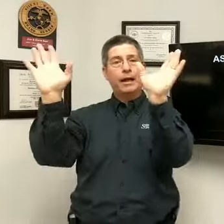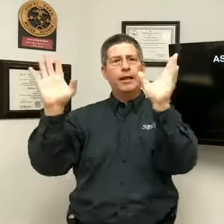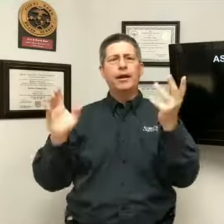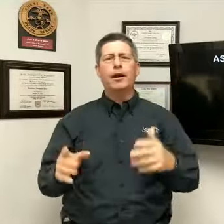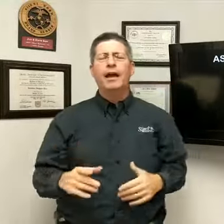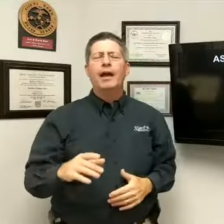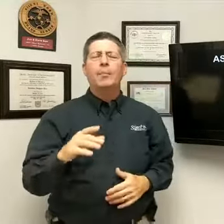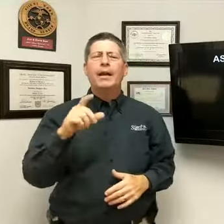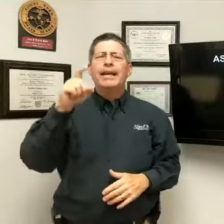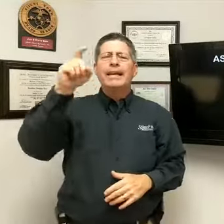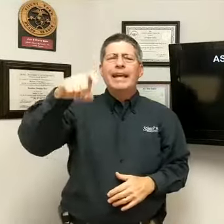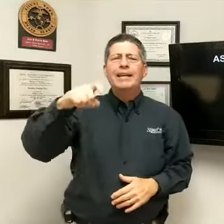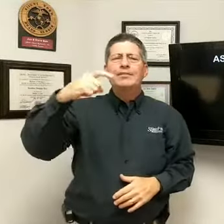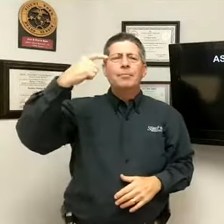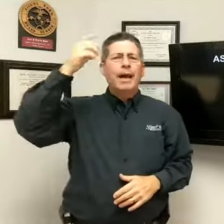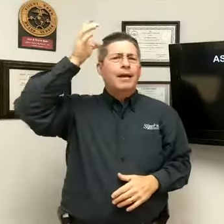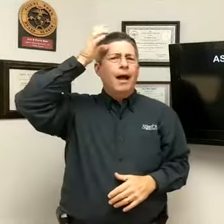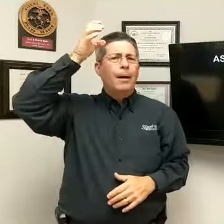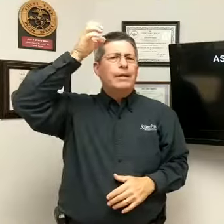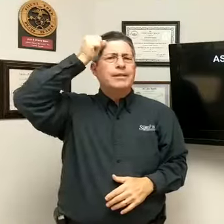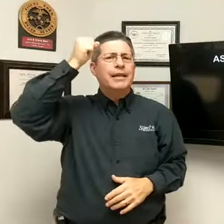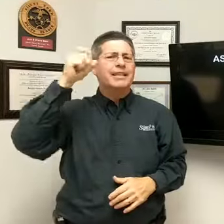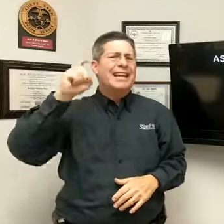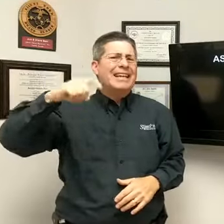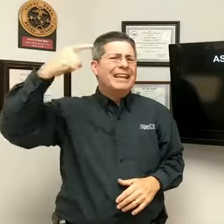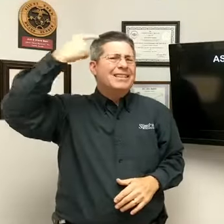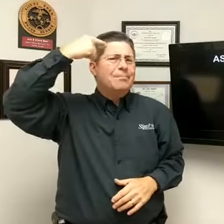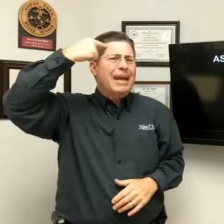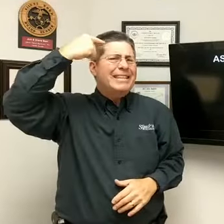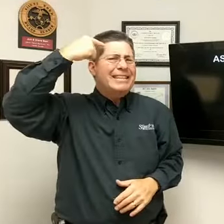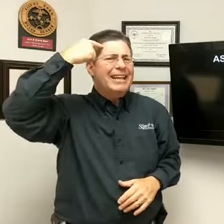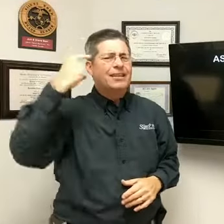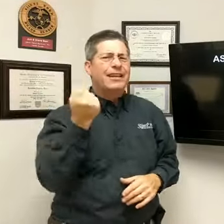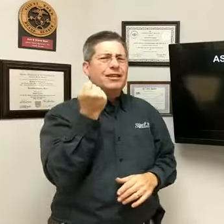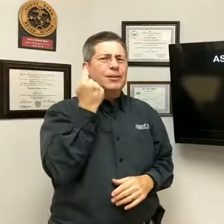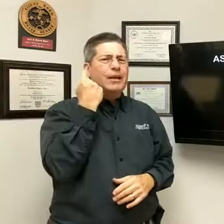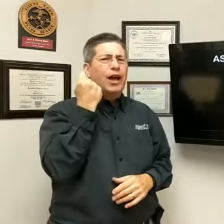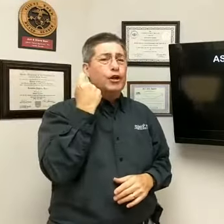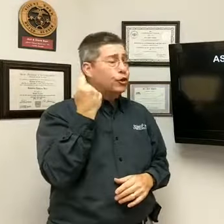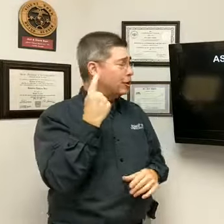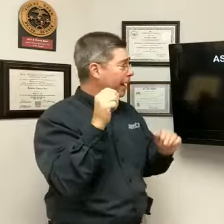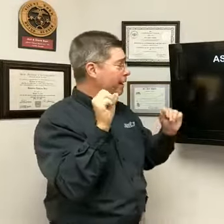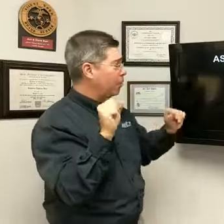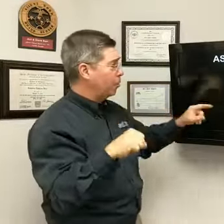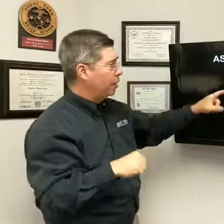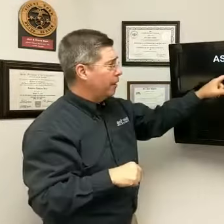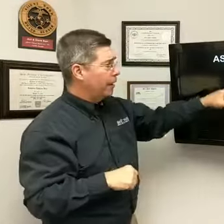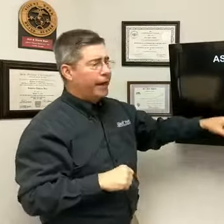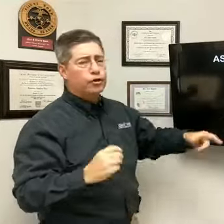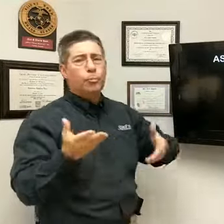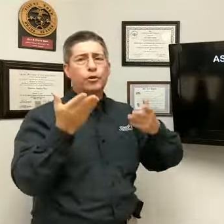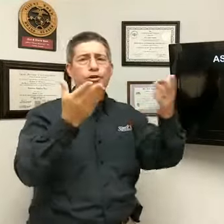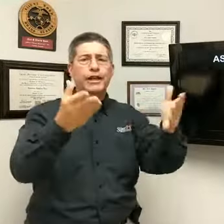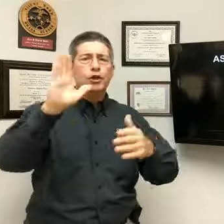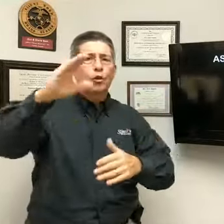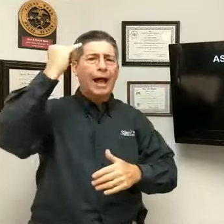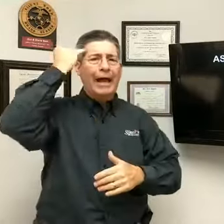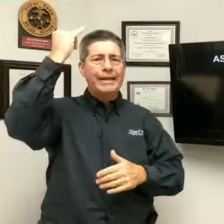clear. But it needs to make common sense. It needs to make sense. It needs to be understandable. And so present your